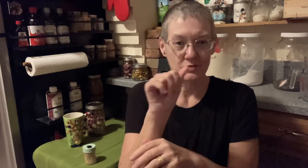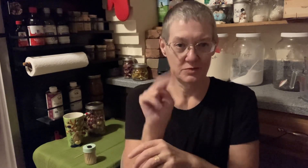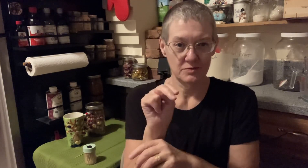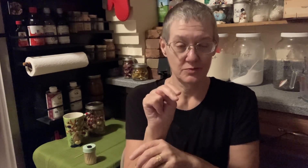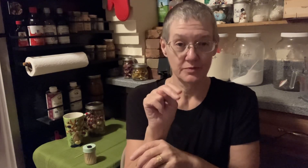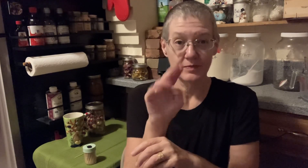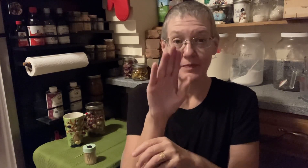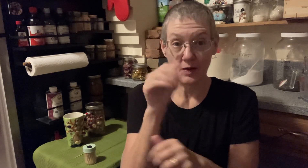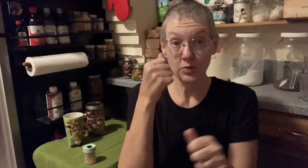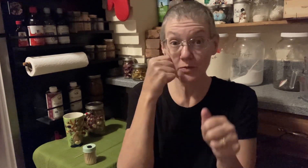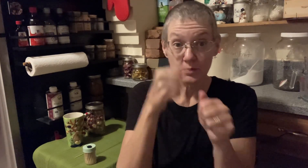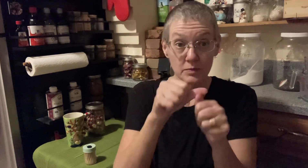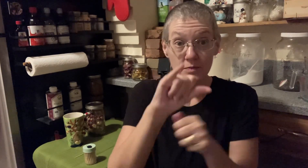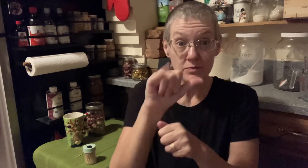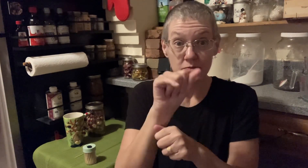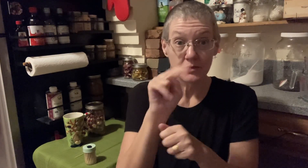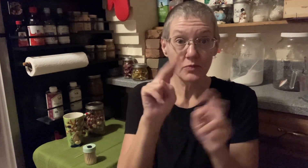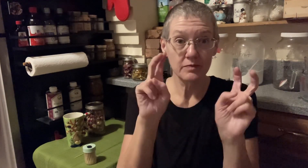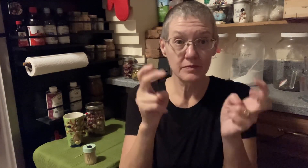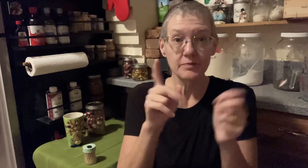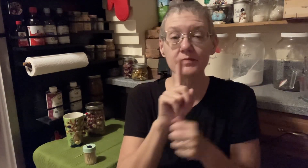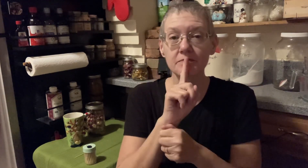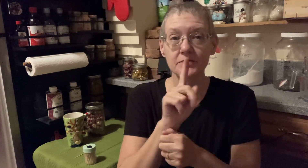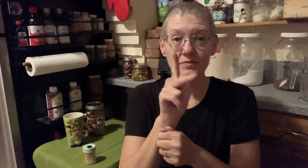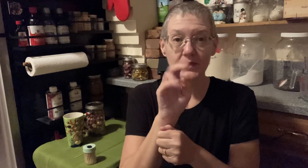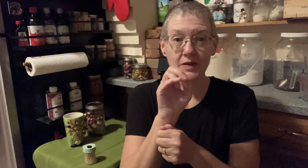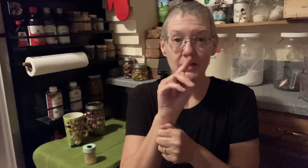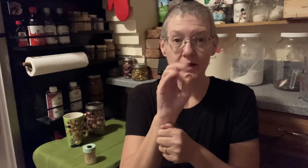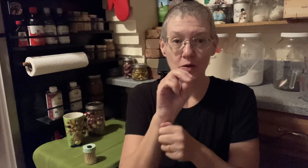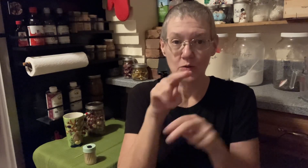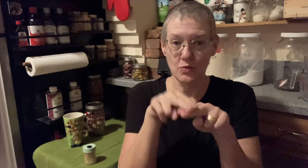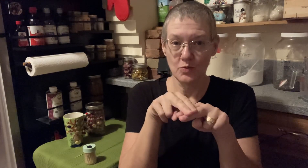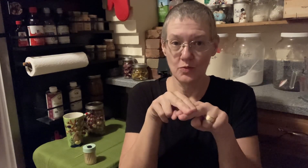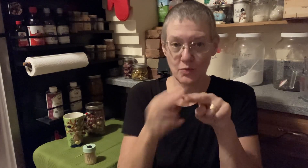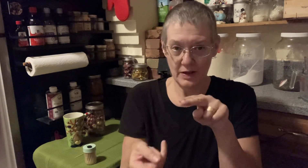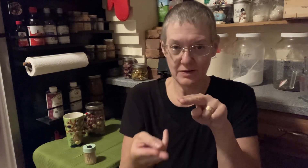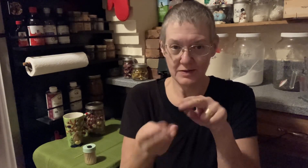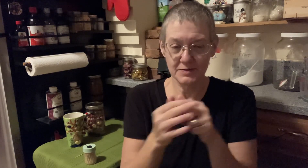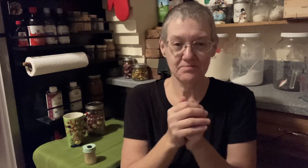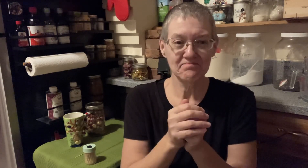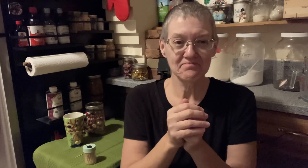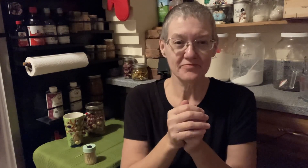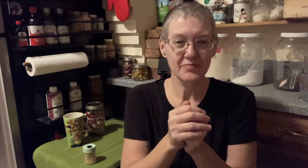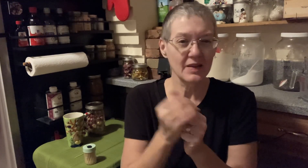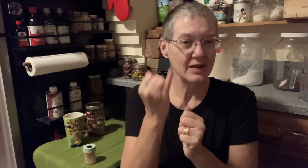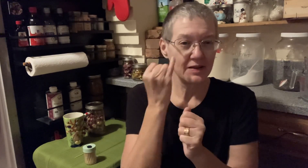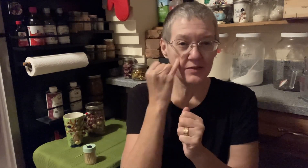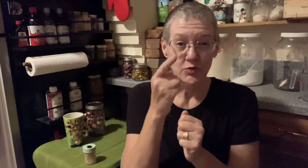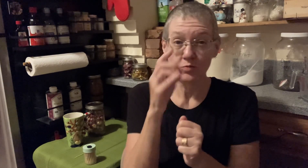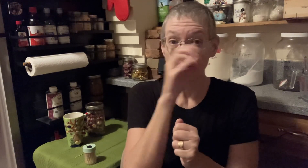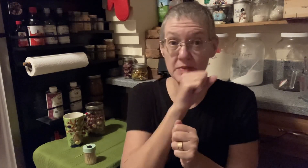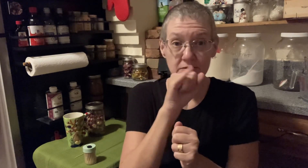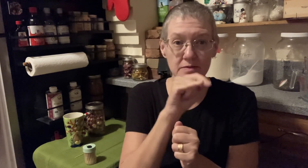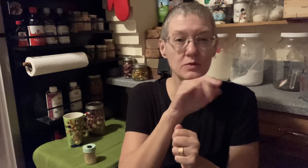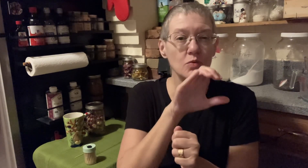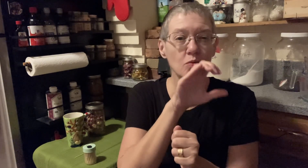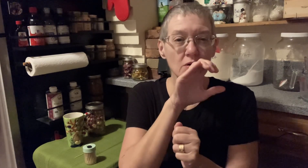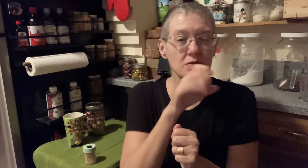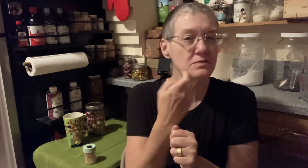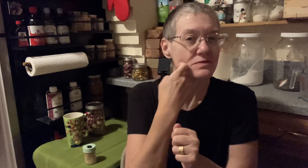I'm filming before January. Remember, in January, we're going to start our keto weight loss focus. If you